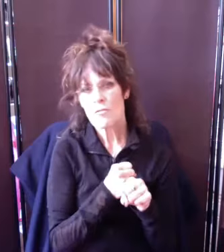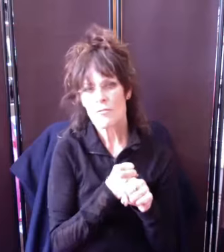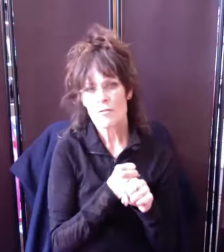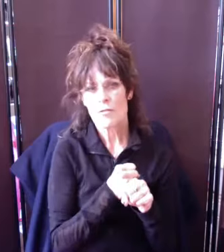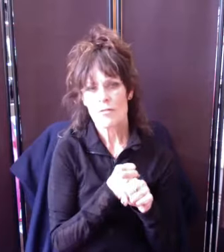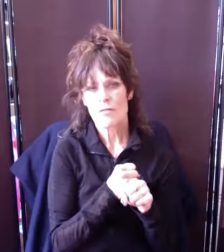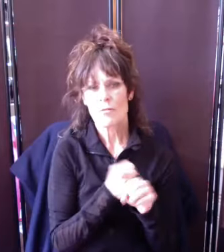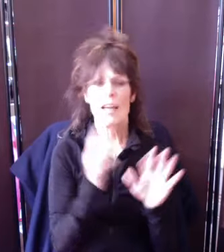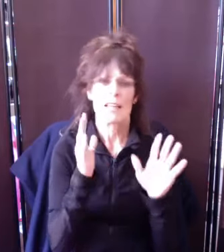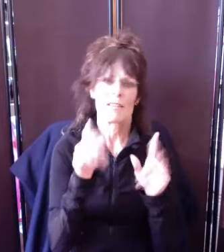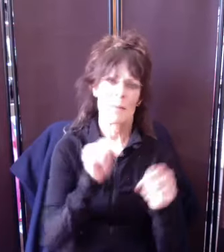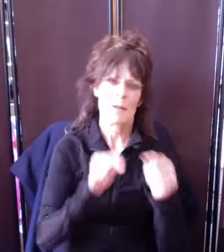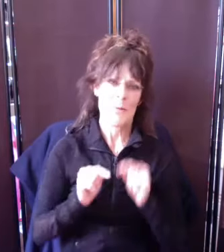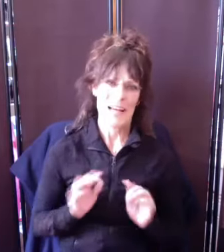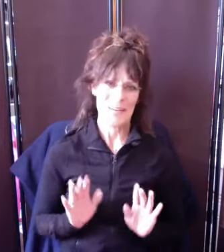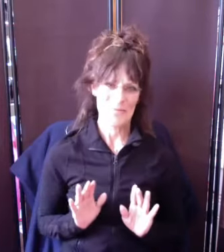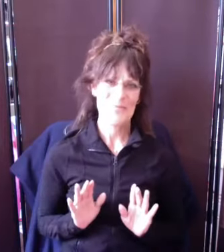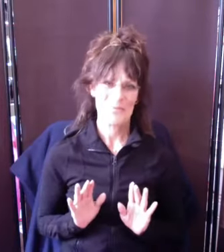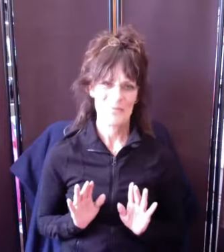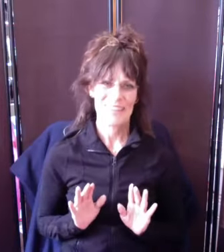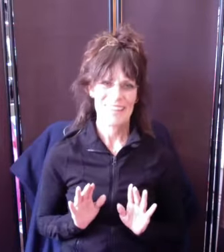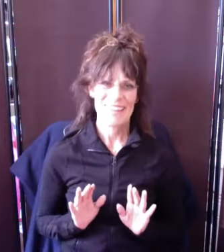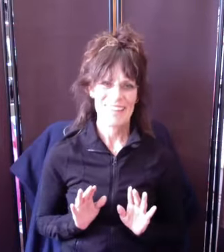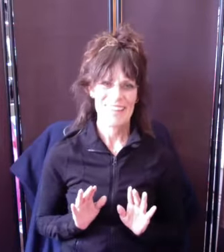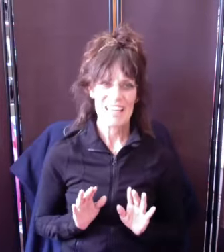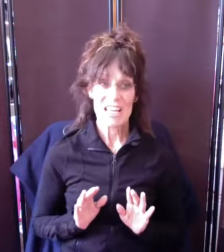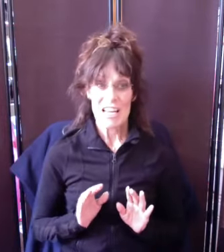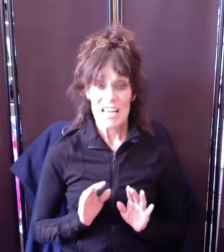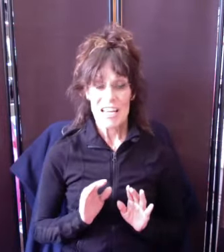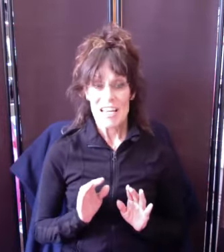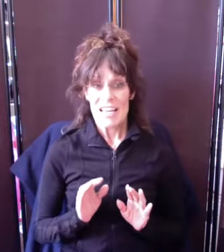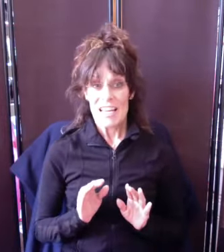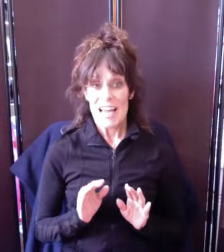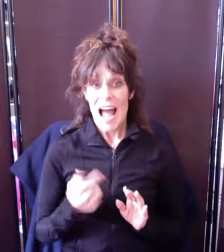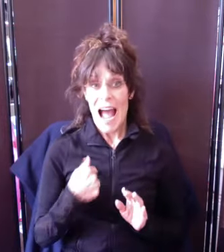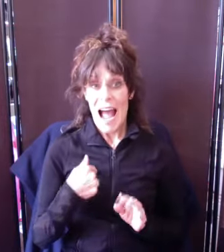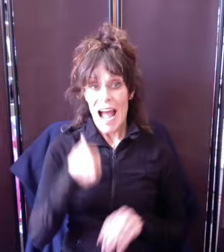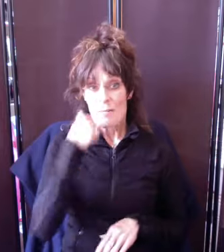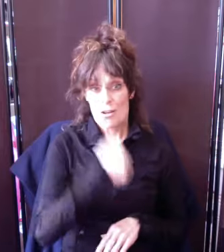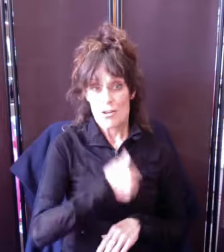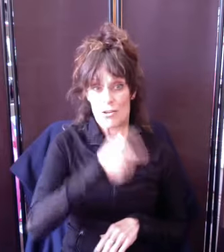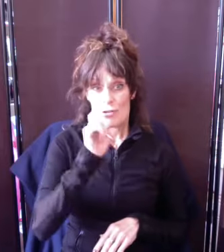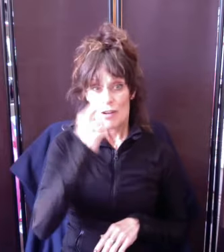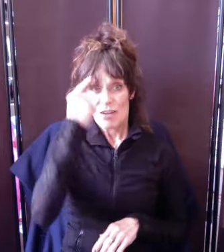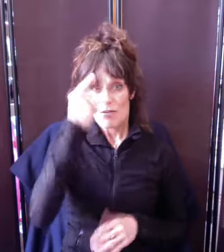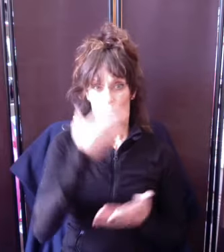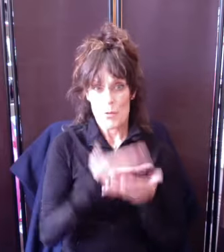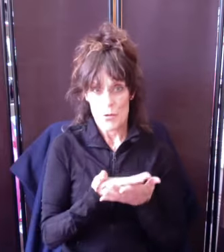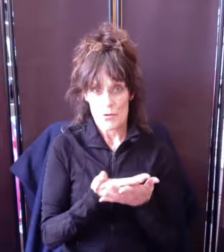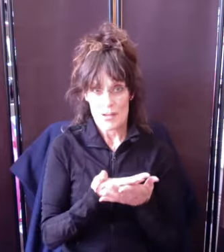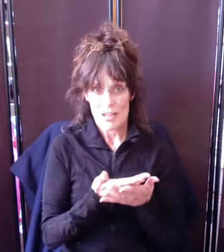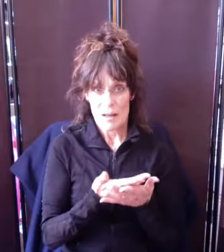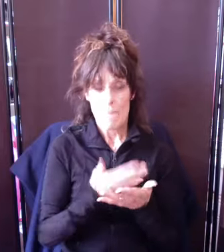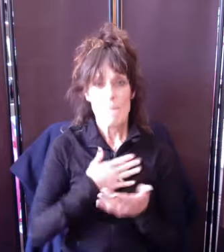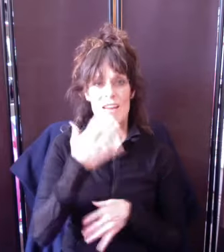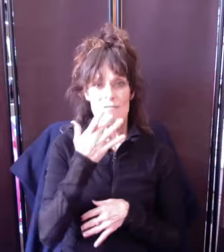back. So just in case you don't get it, like, I'm a girl who drank for proof, my favorite drinks are, what do you